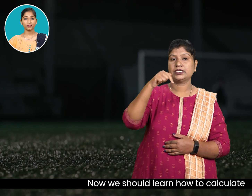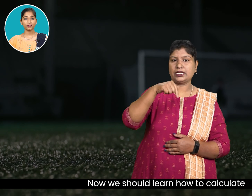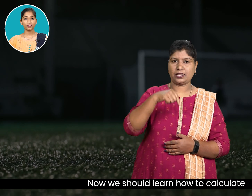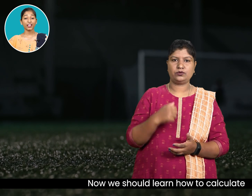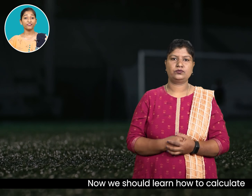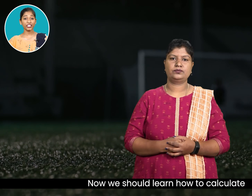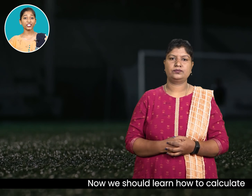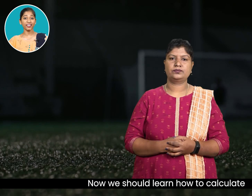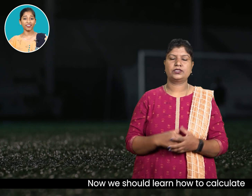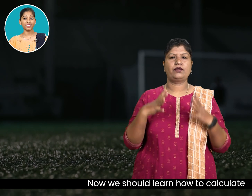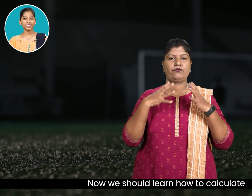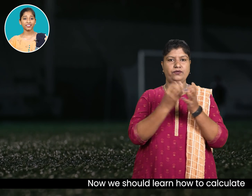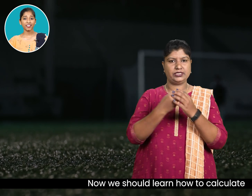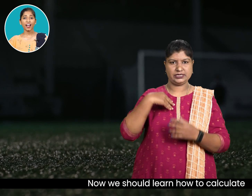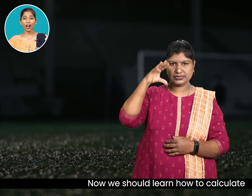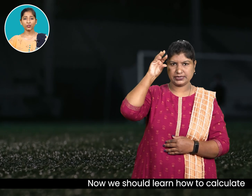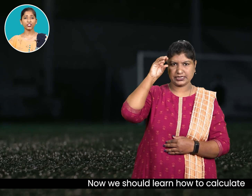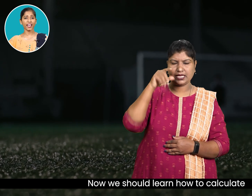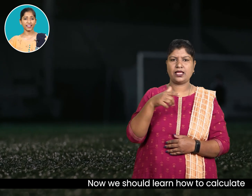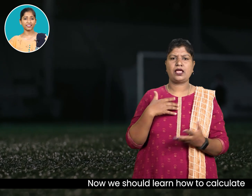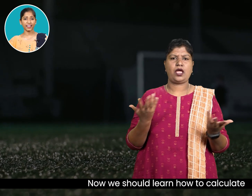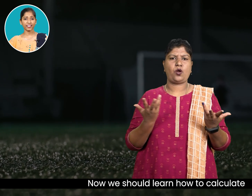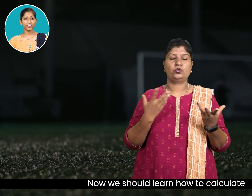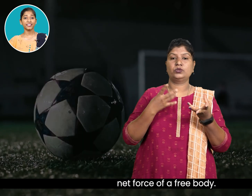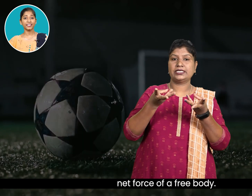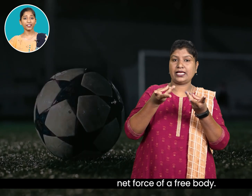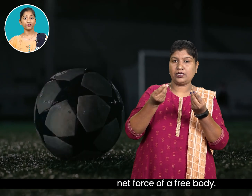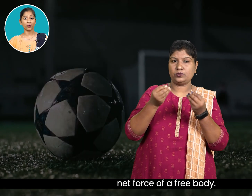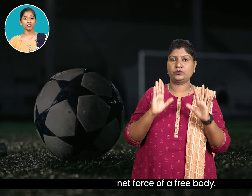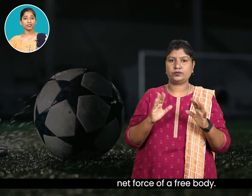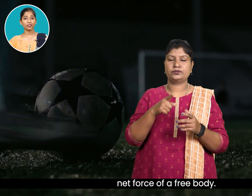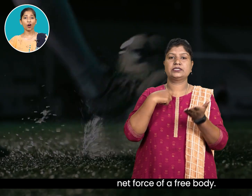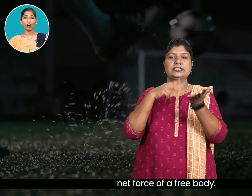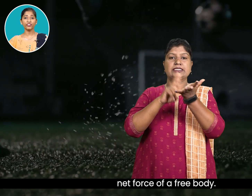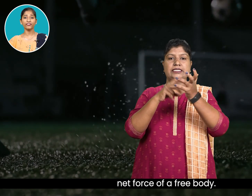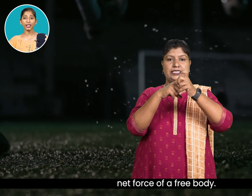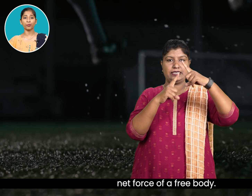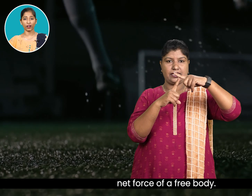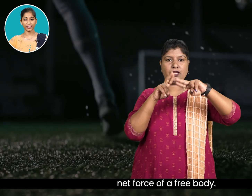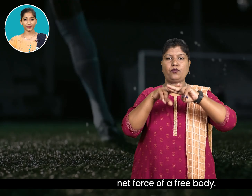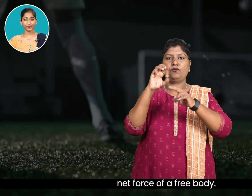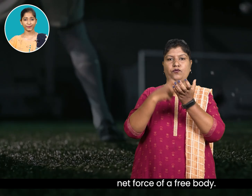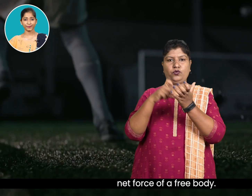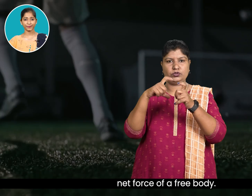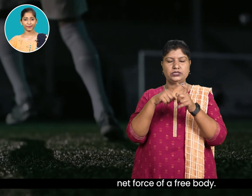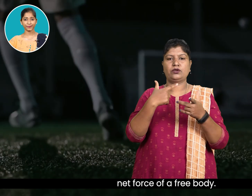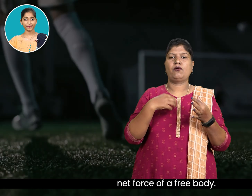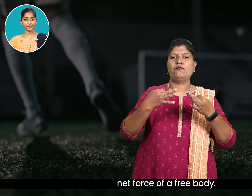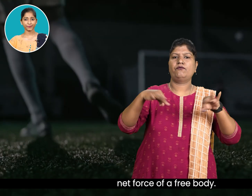Now, we shall learn how to calculate net force of a free body.